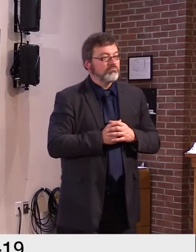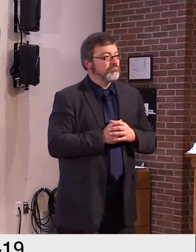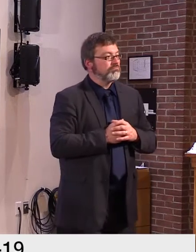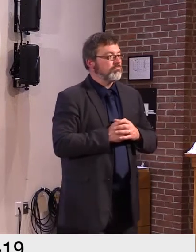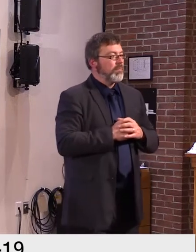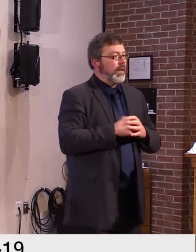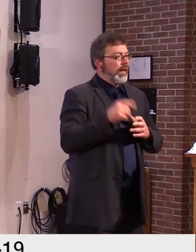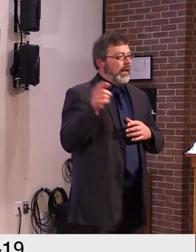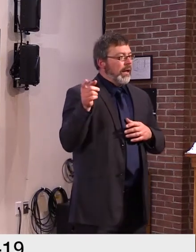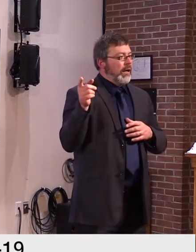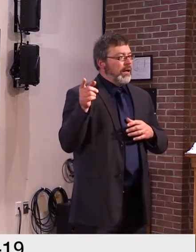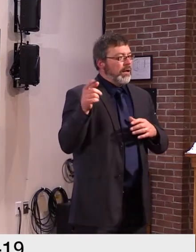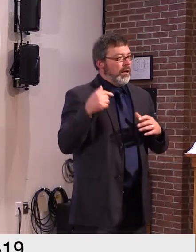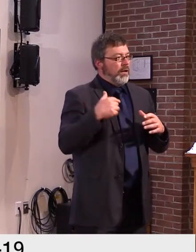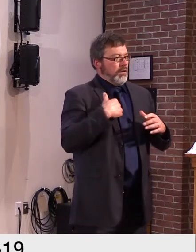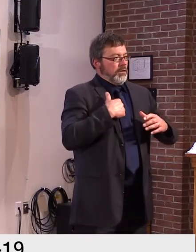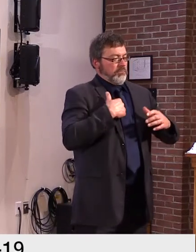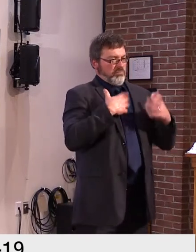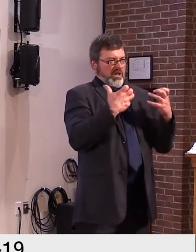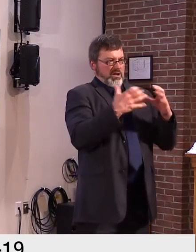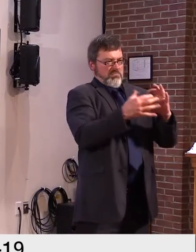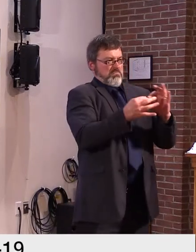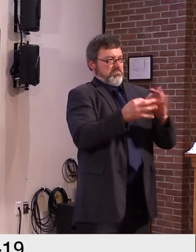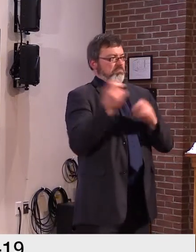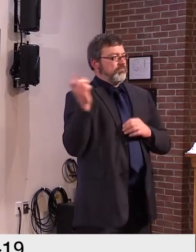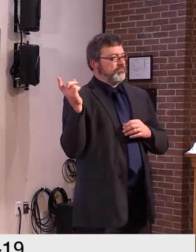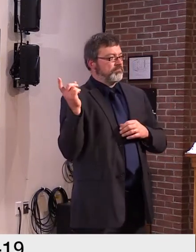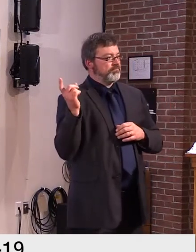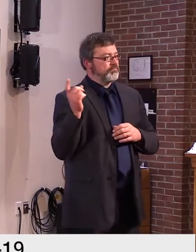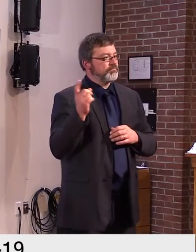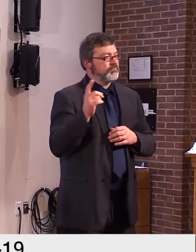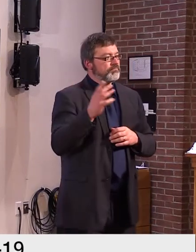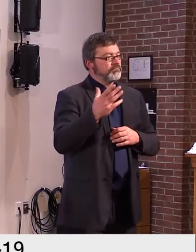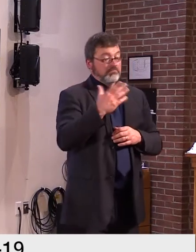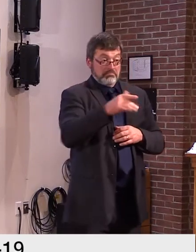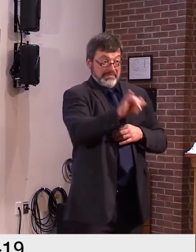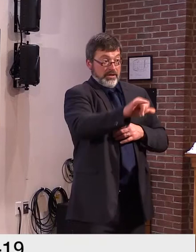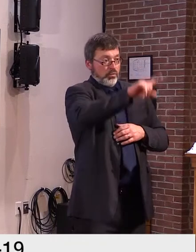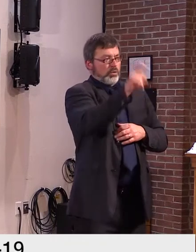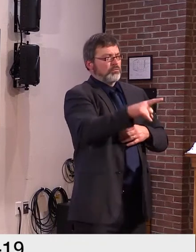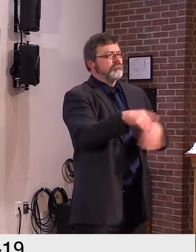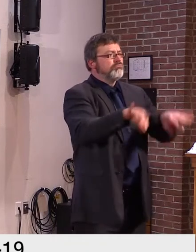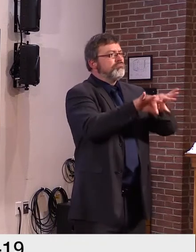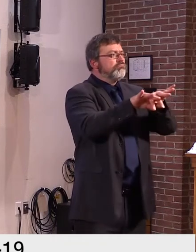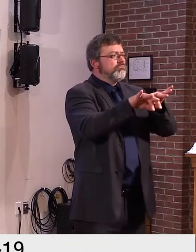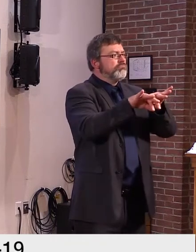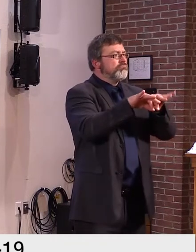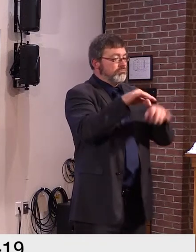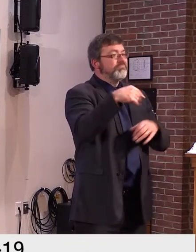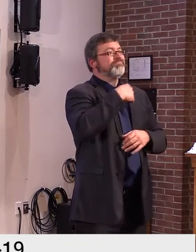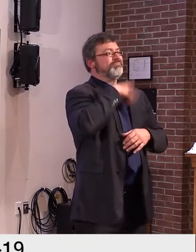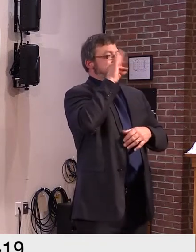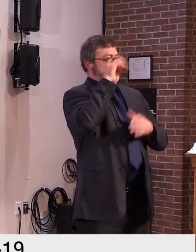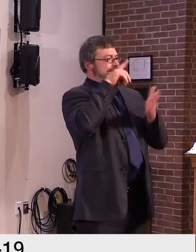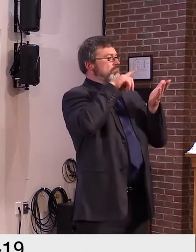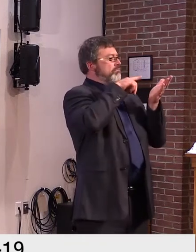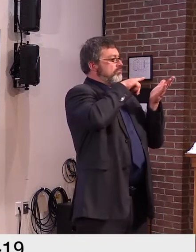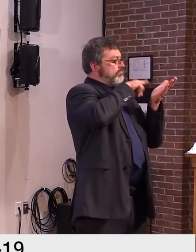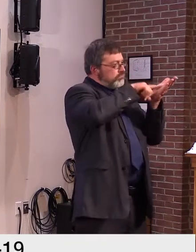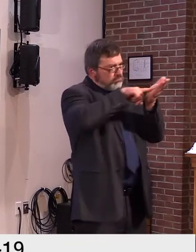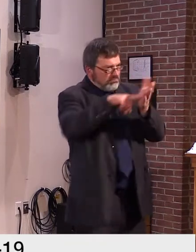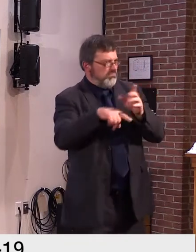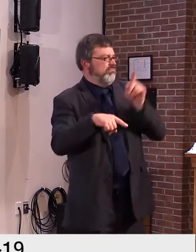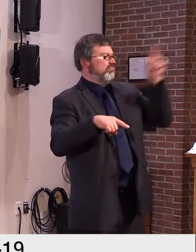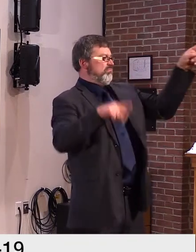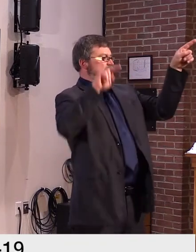Secretary, go ahead, sir. No, thank you very much, Guy, for the question. We did look at Haverhill, Mass. Haverhill, New Hampshire,